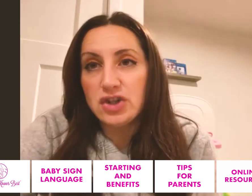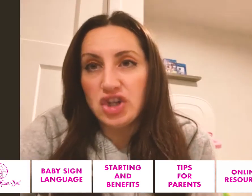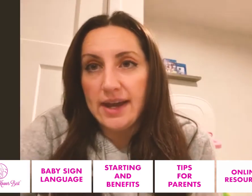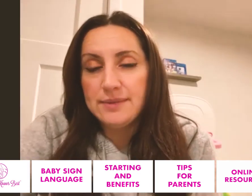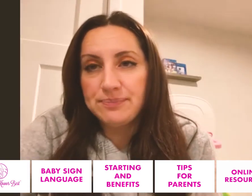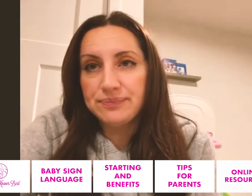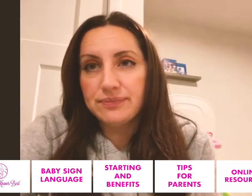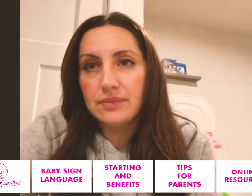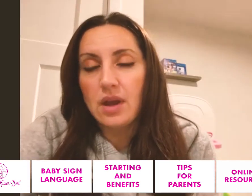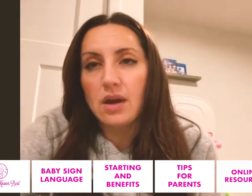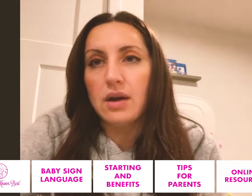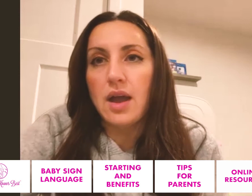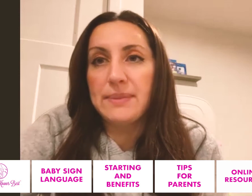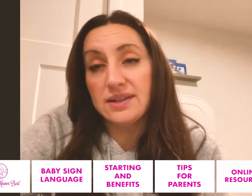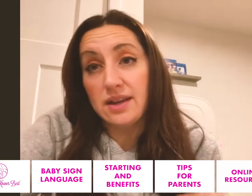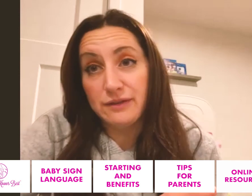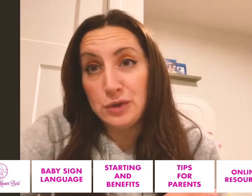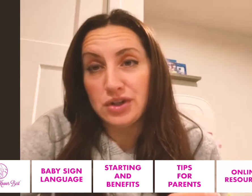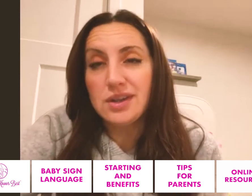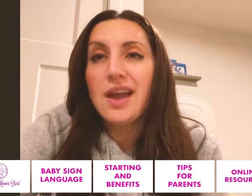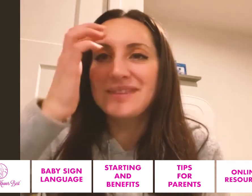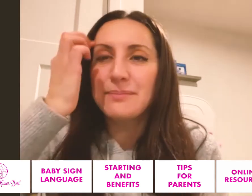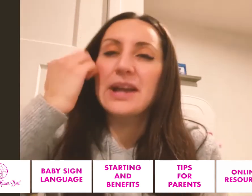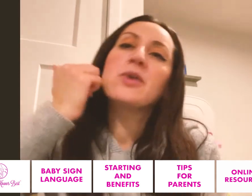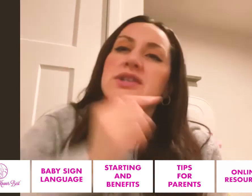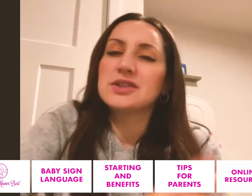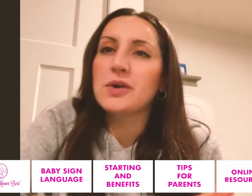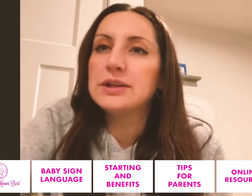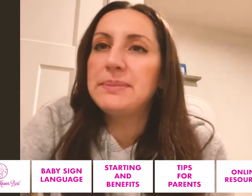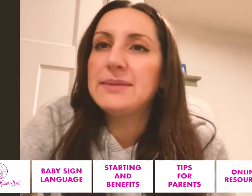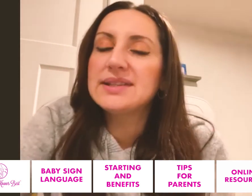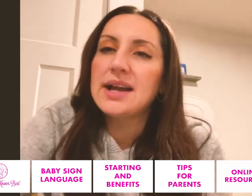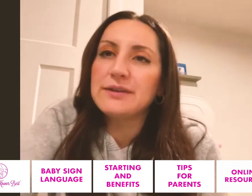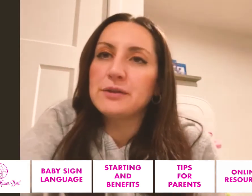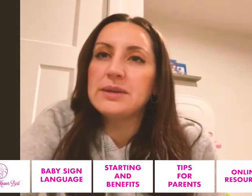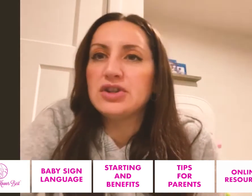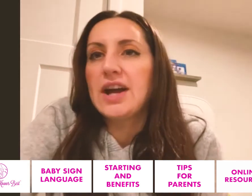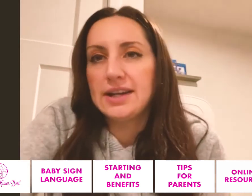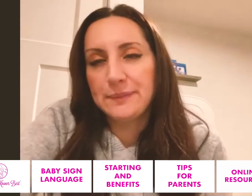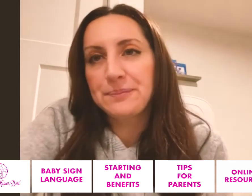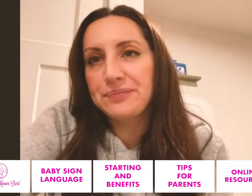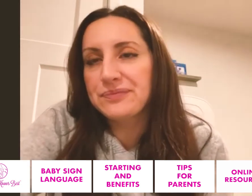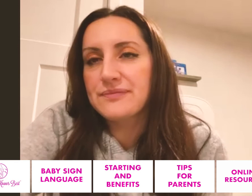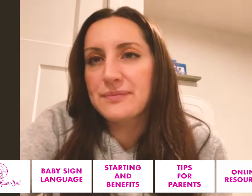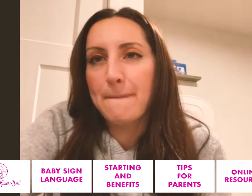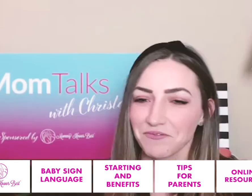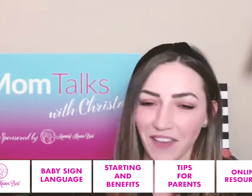BabySignNJ, because I live in New Jersey. My course is called Baby Signing for Baby Shining. Awesome. I love